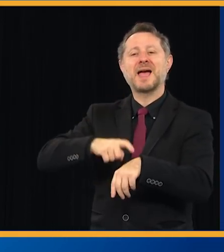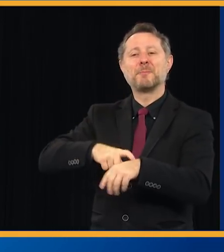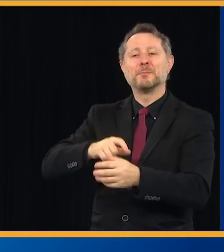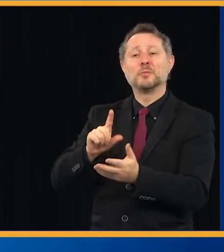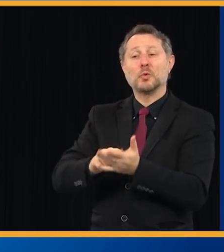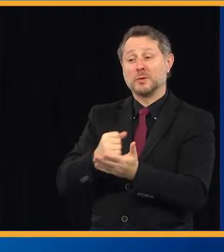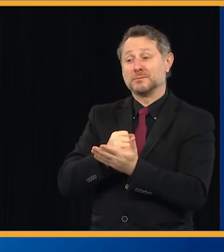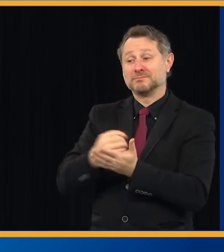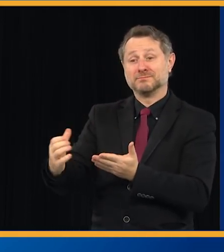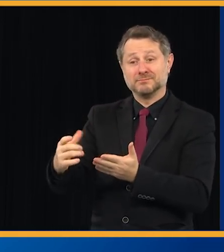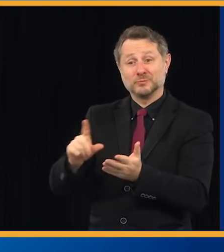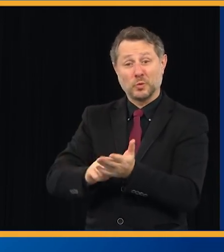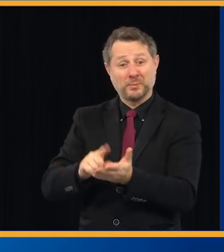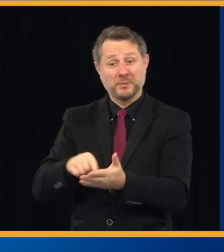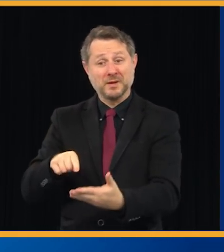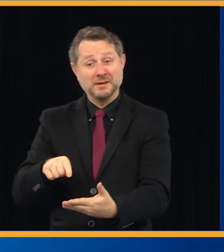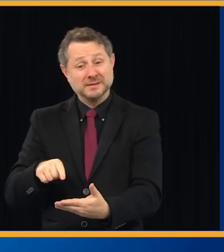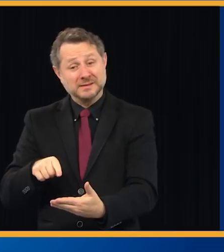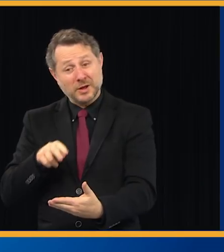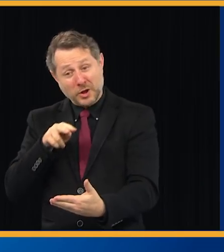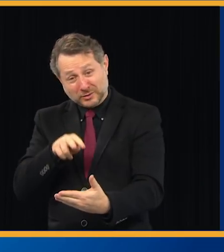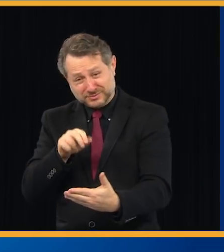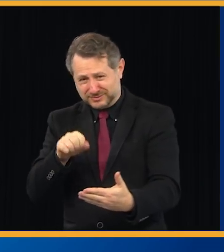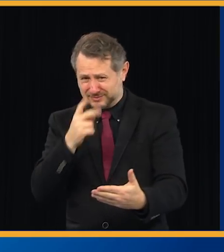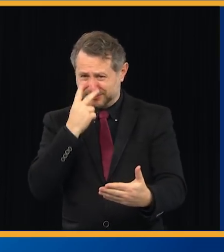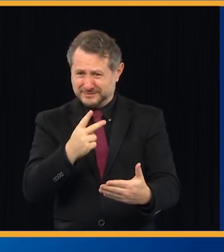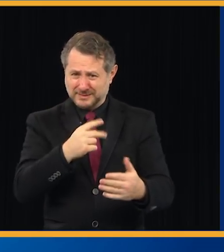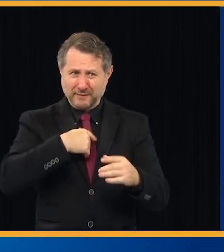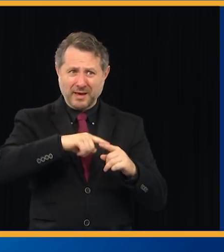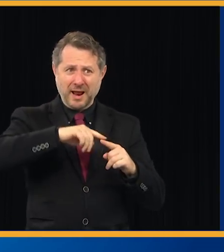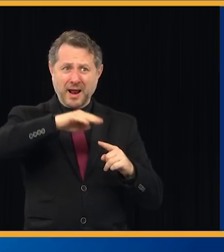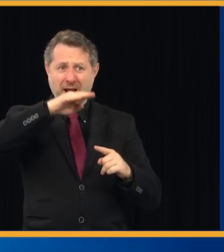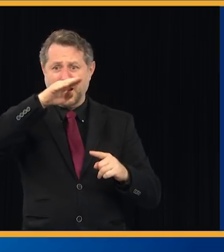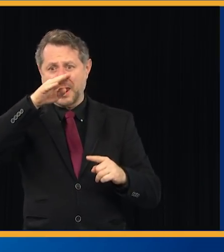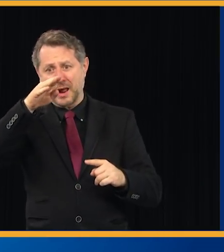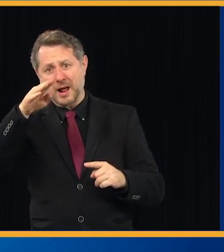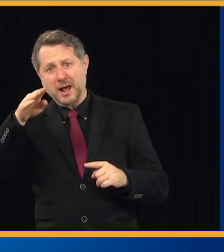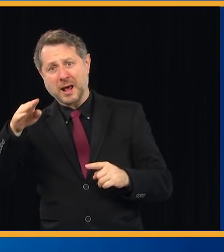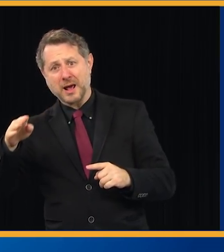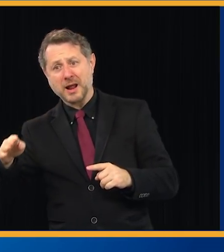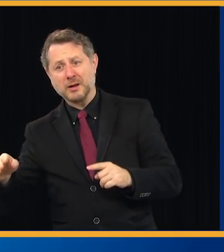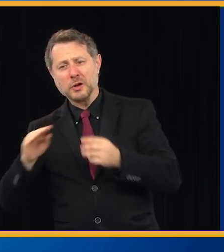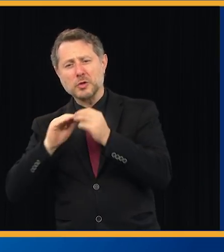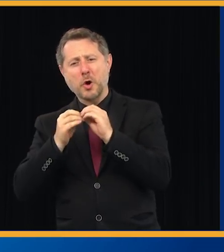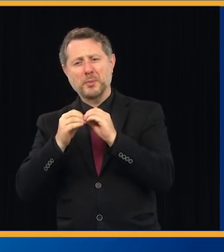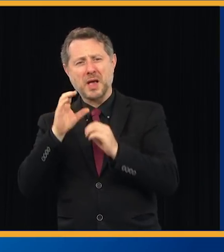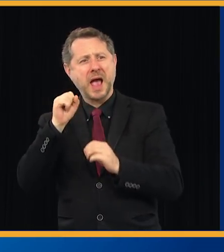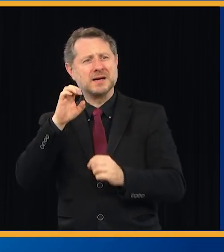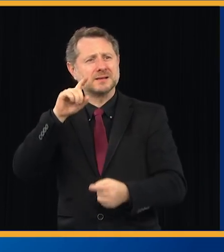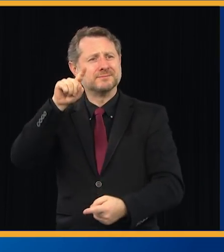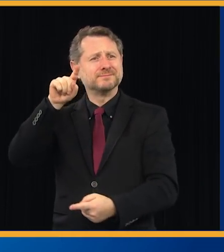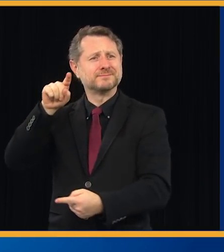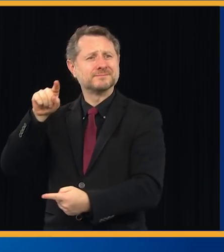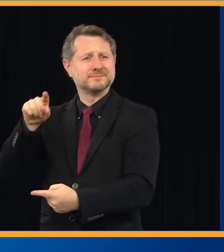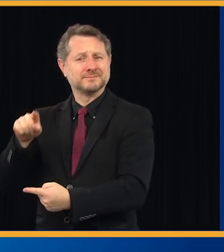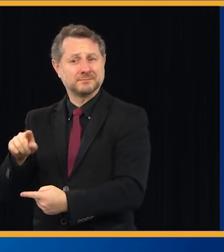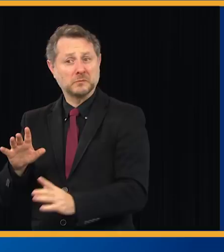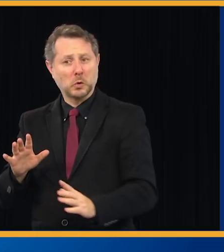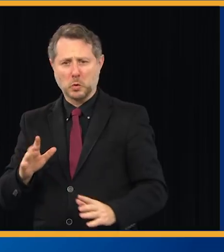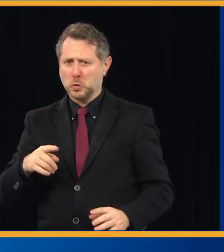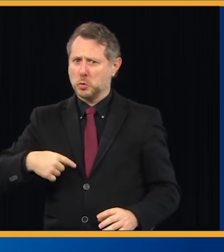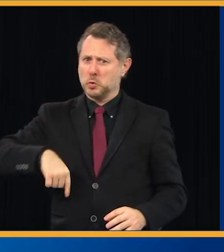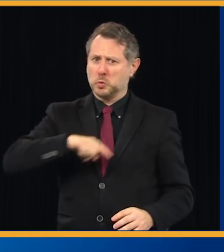yes, our line is going down. Our number of cases is going down. We have turned